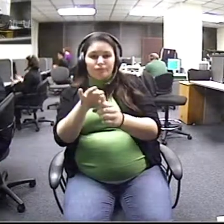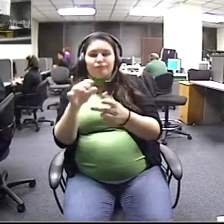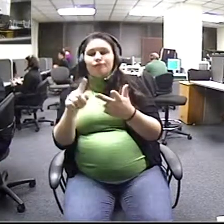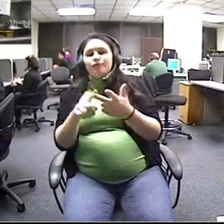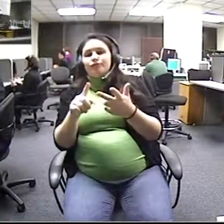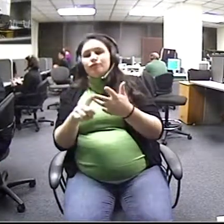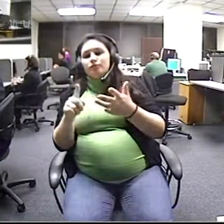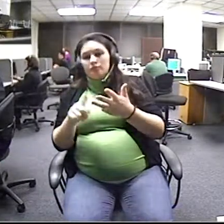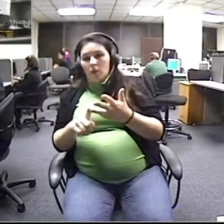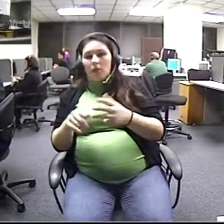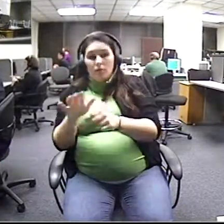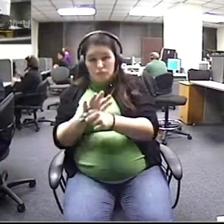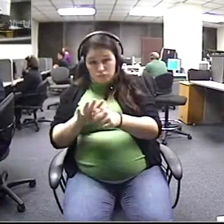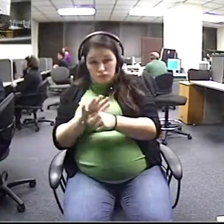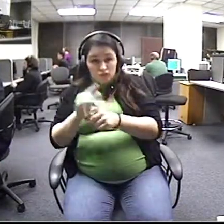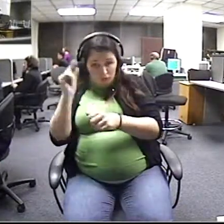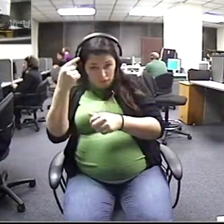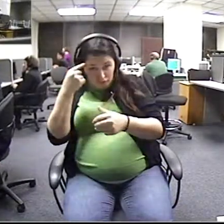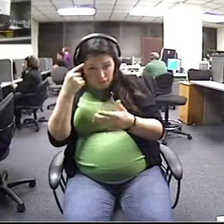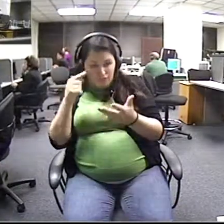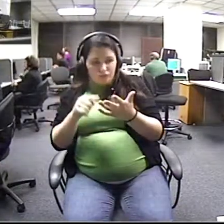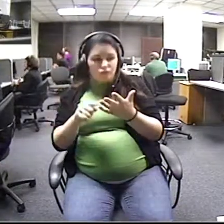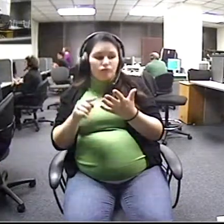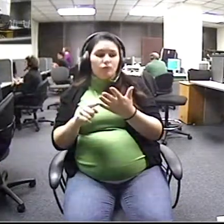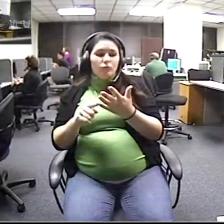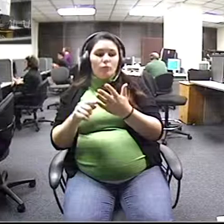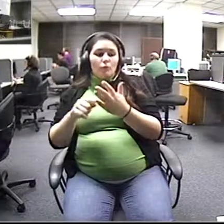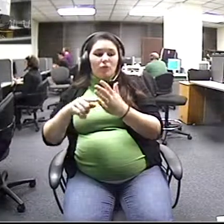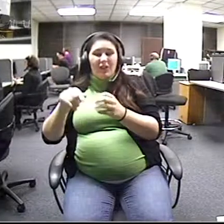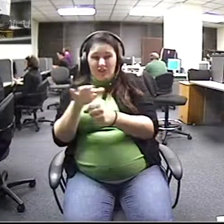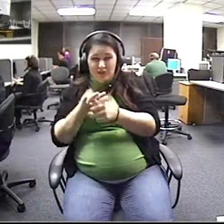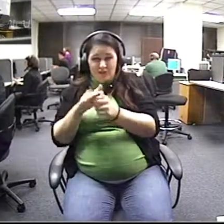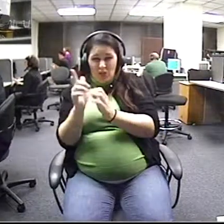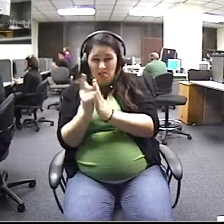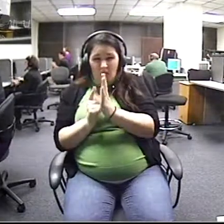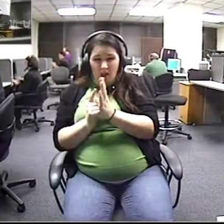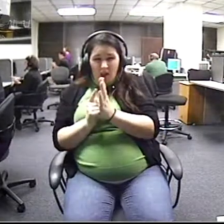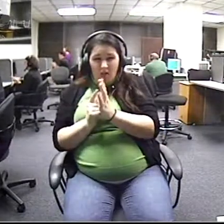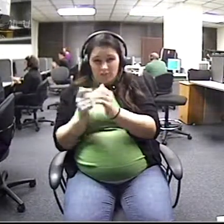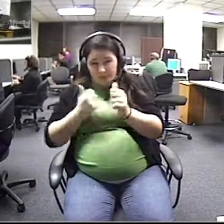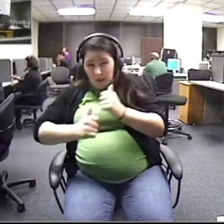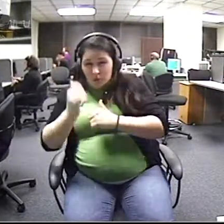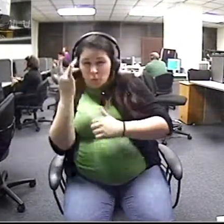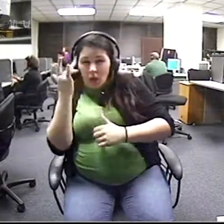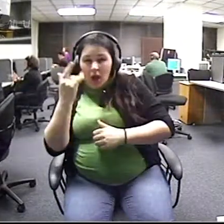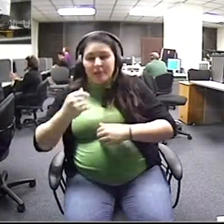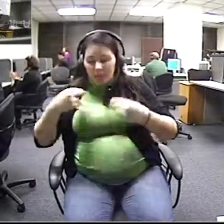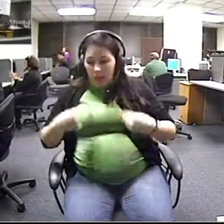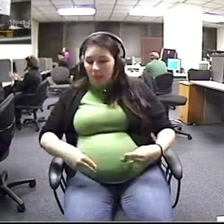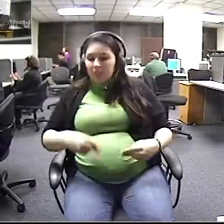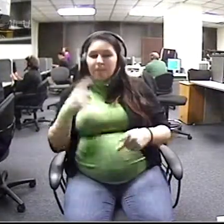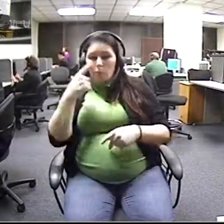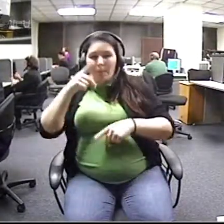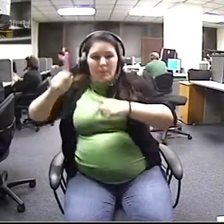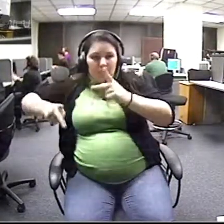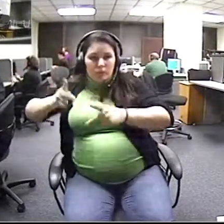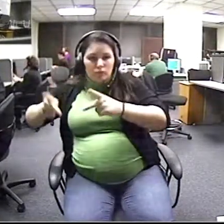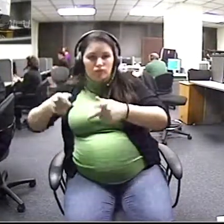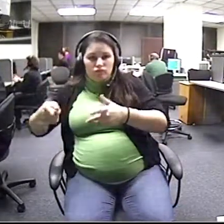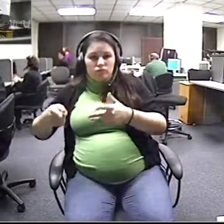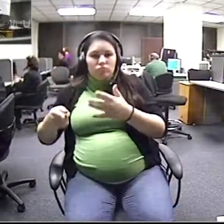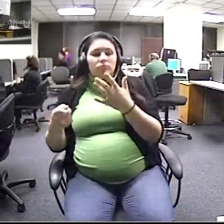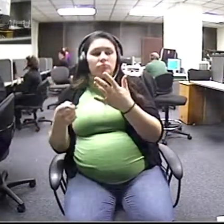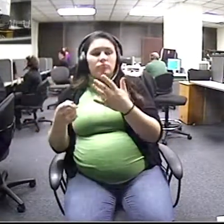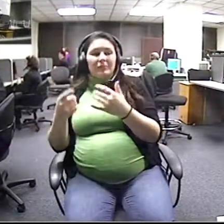government, to pass local laws for the health, safety, and welfare of the people, to punish crimes within the